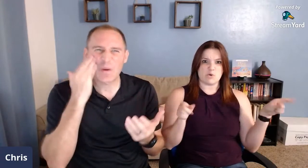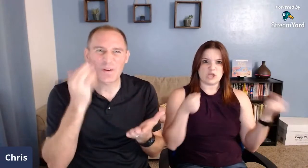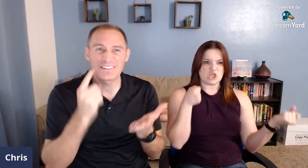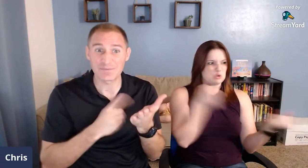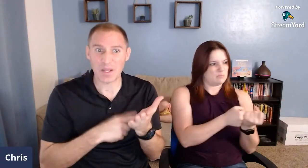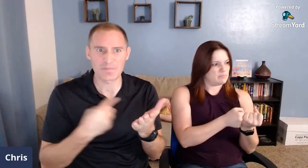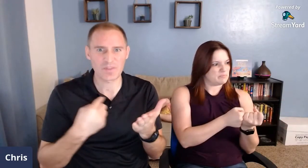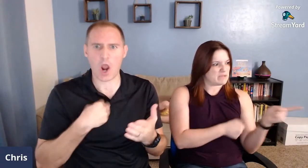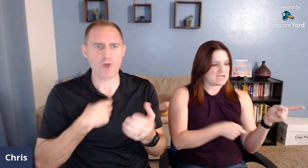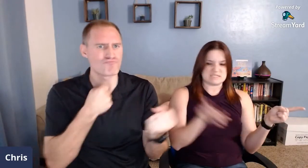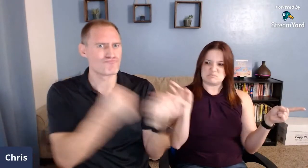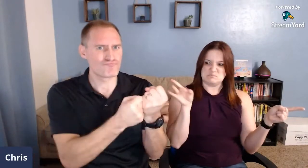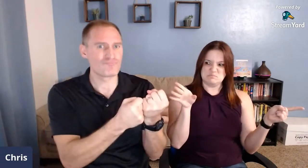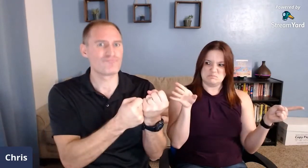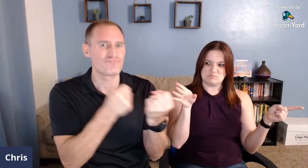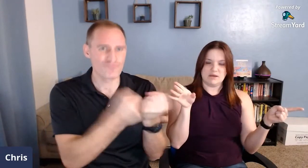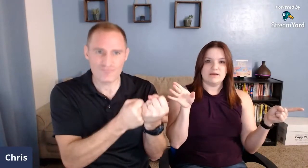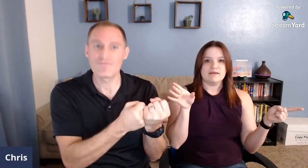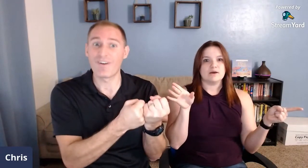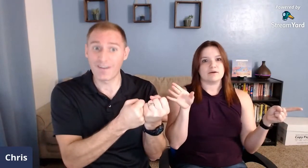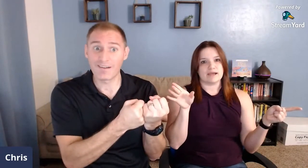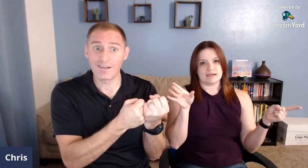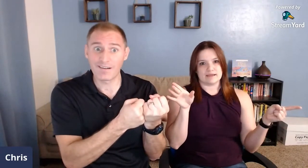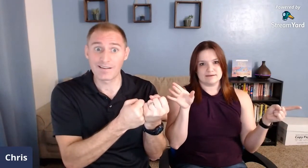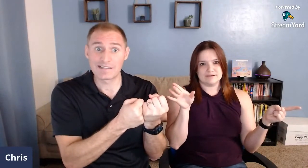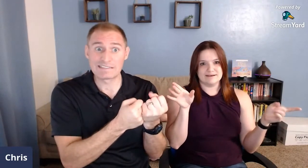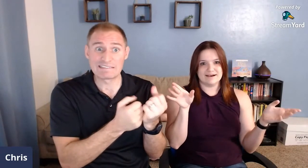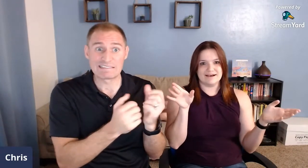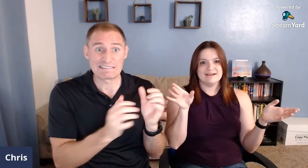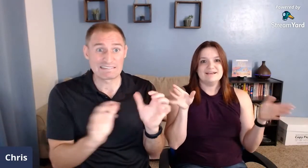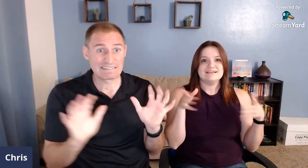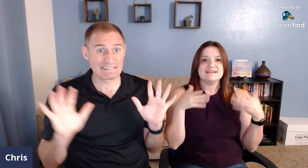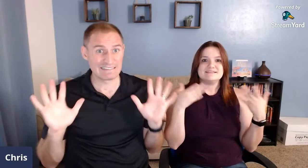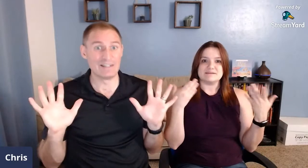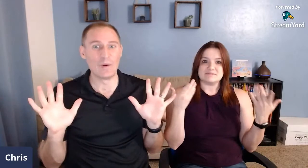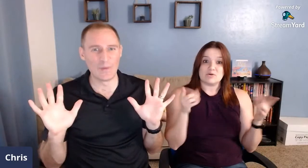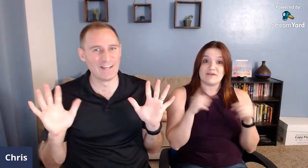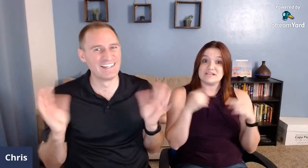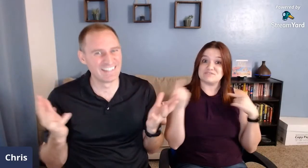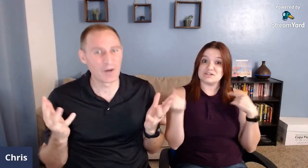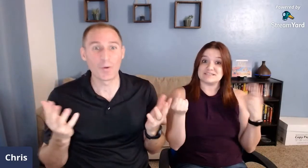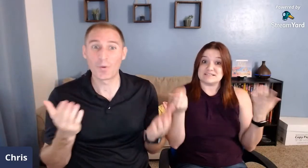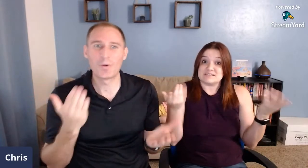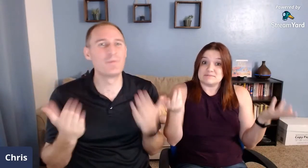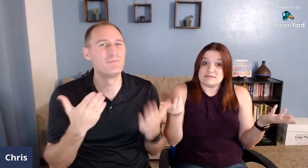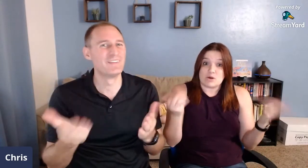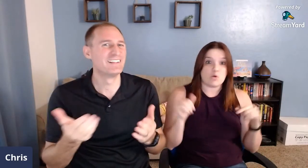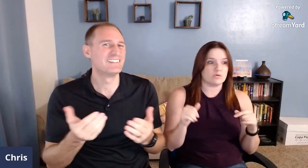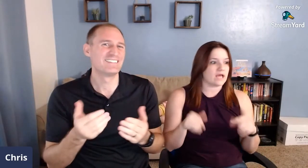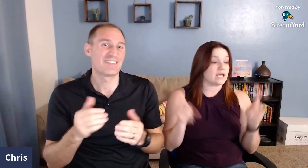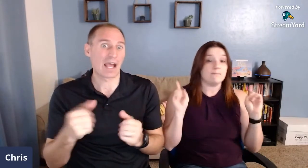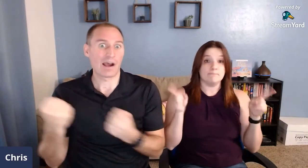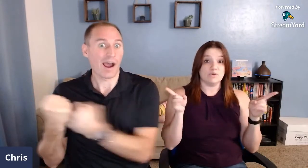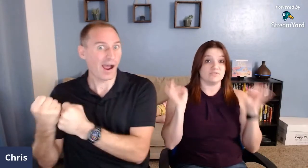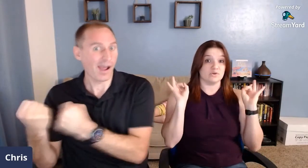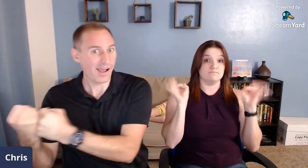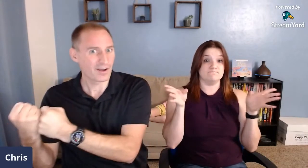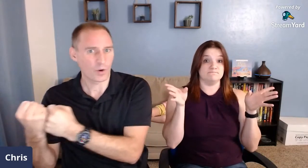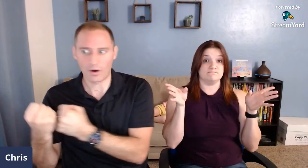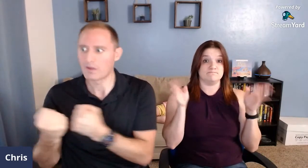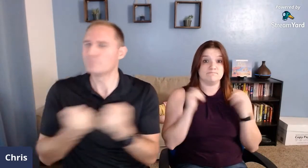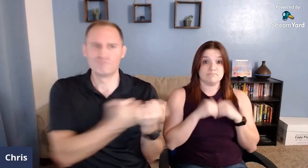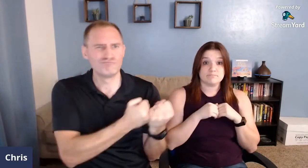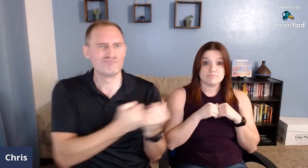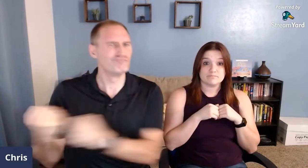I support you because, okay. Or vice versa. Sometimes, or we're like, both of